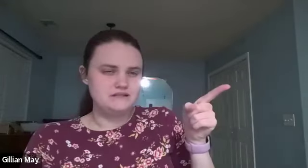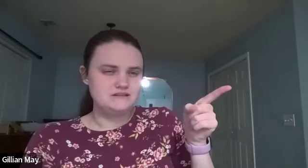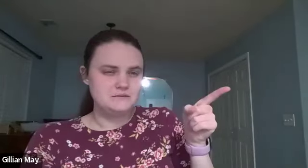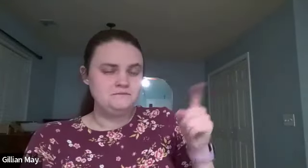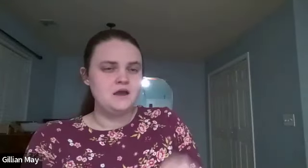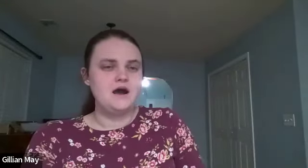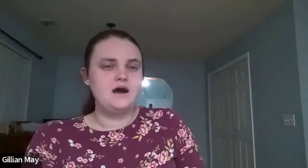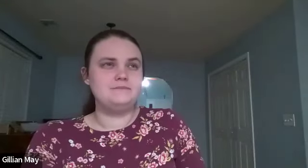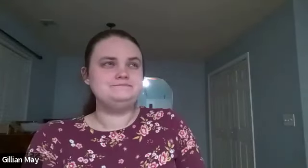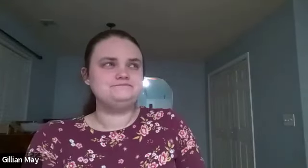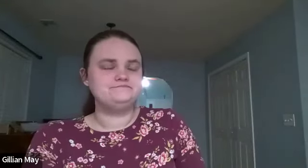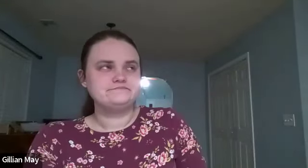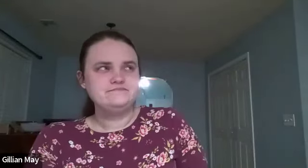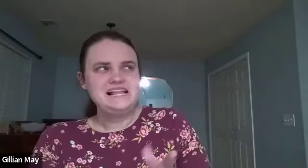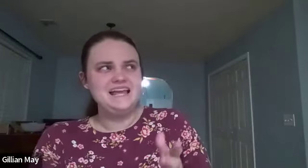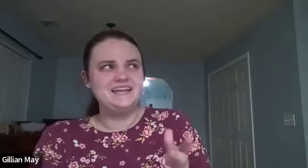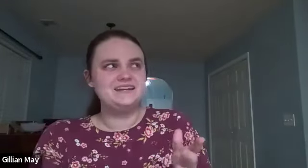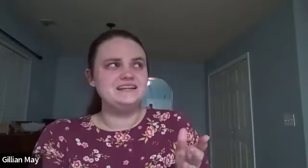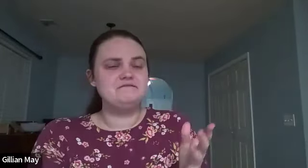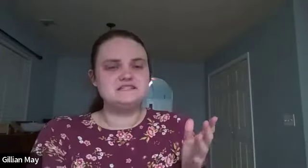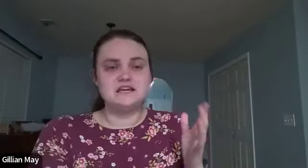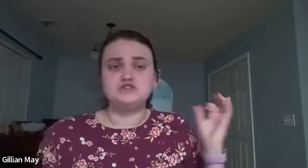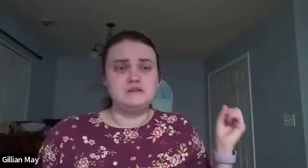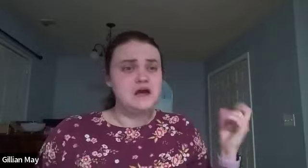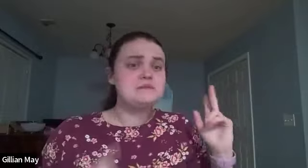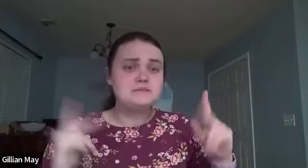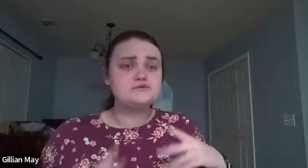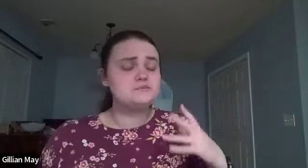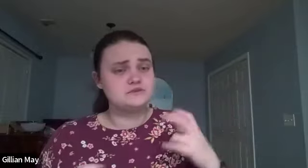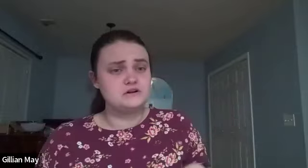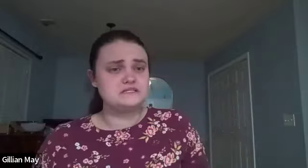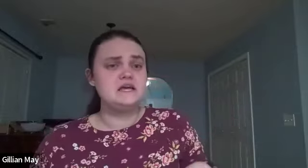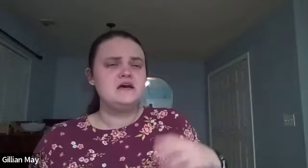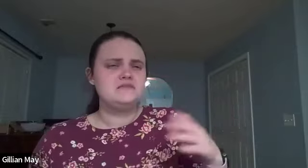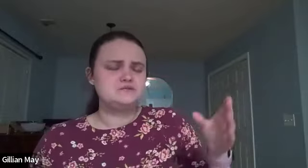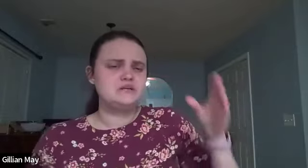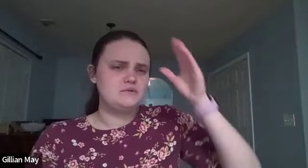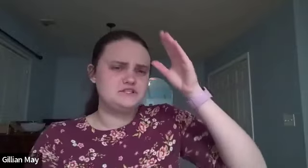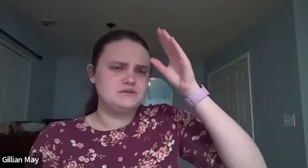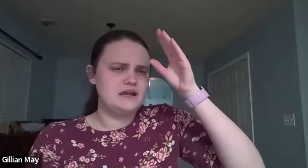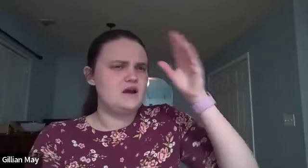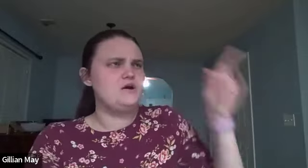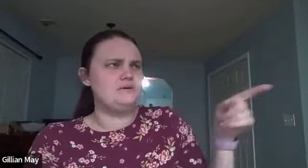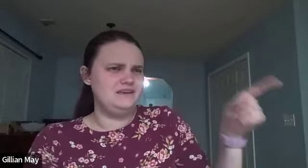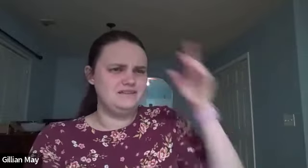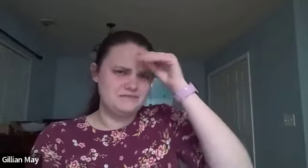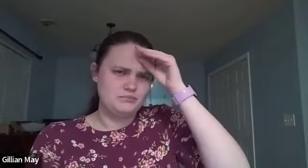to them. And if it's like there's a lot of people in the room, so it's hard to see, that's when I would do like, oh, he, like